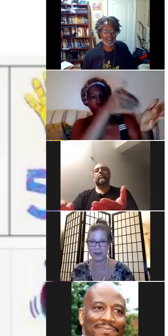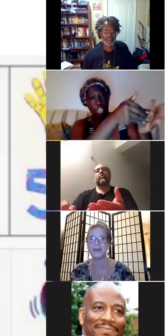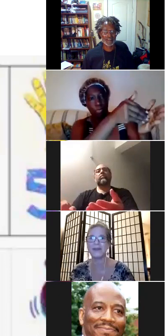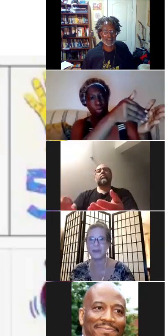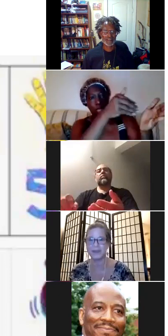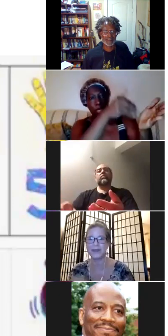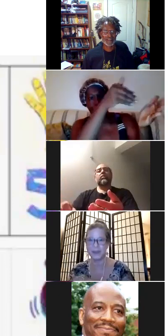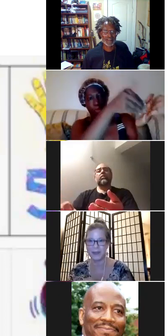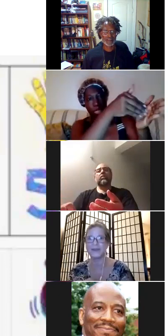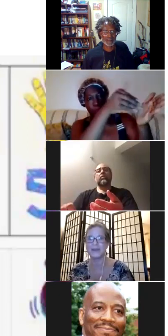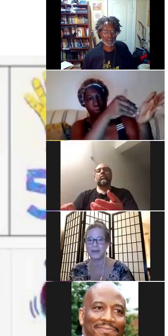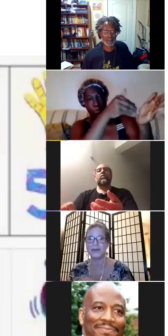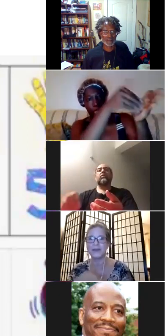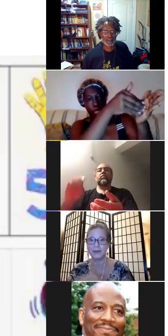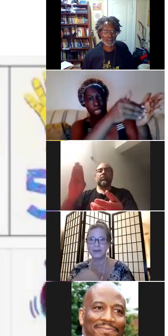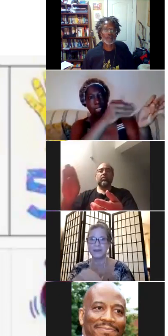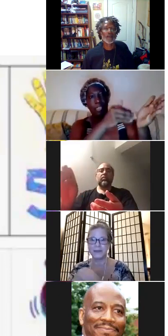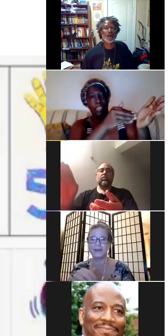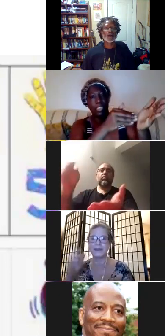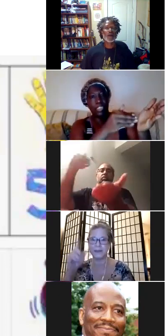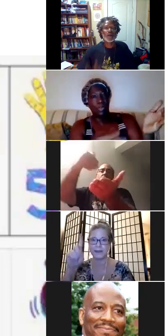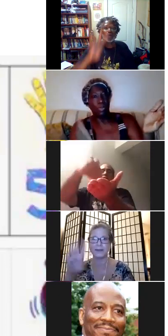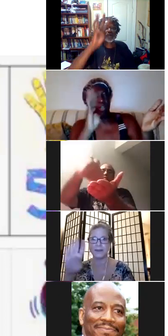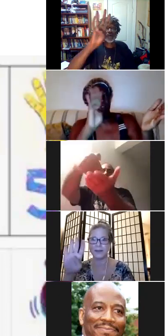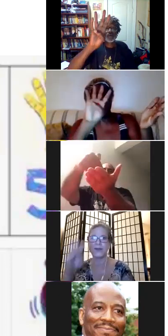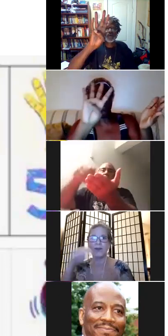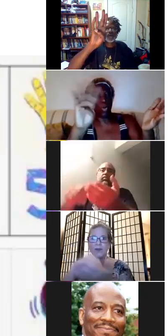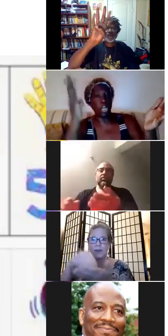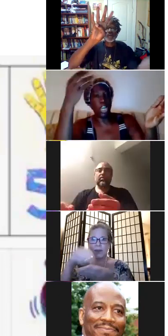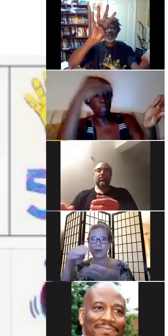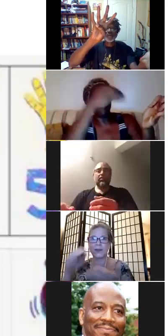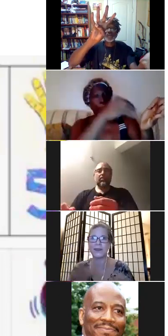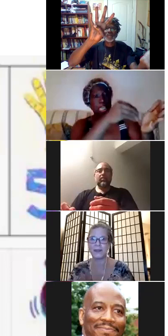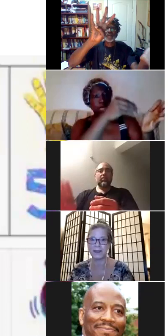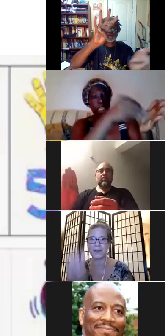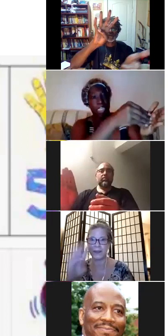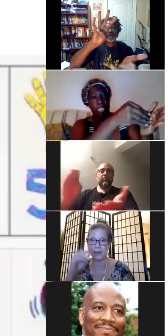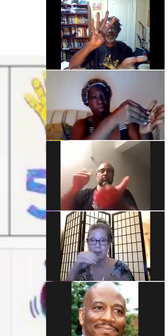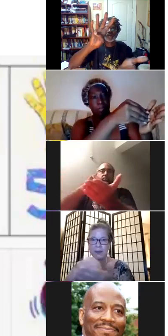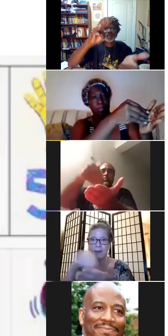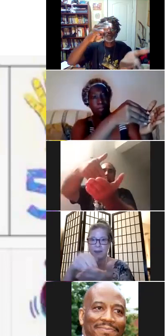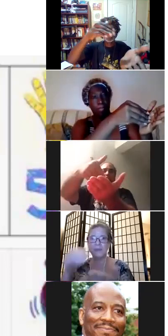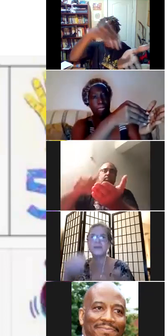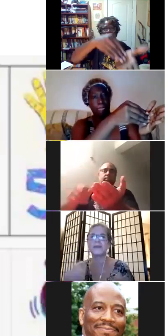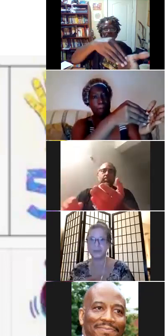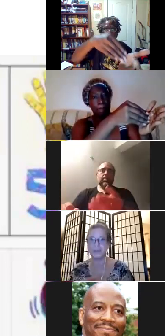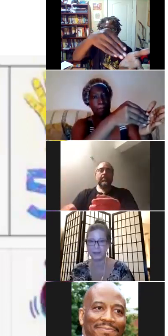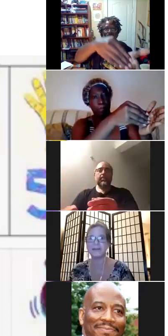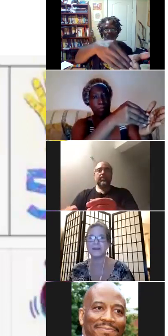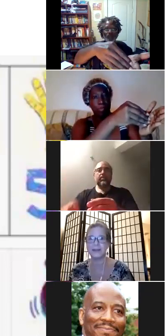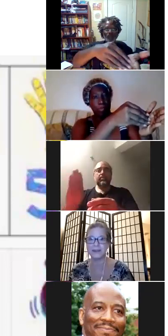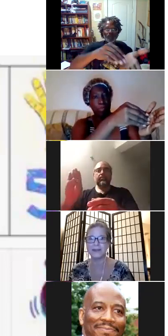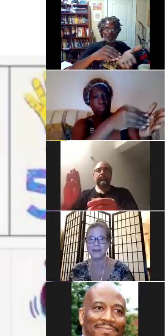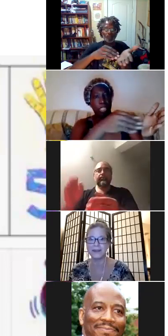1, 2. Come up 1. So 4 billion.